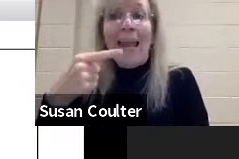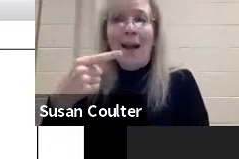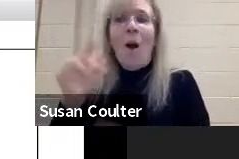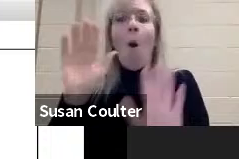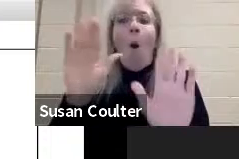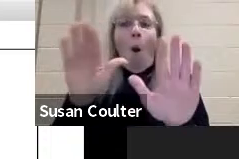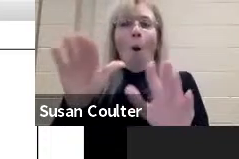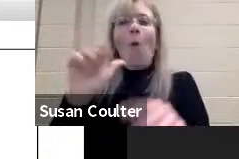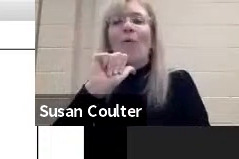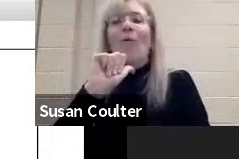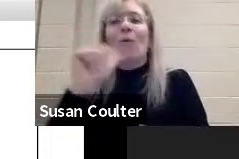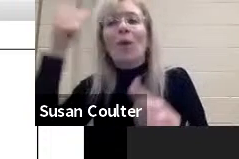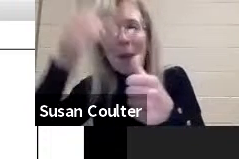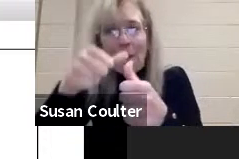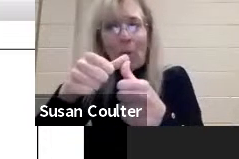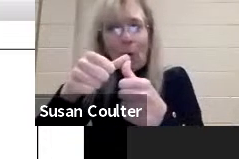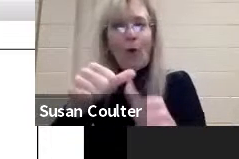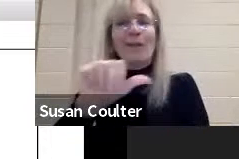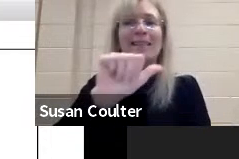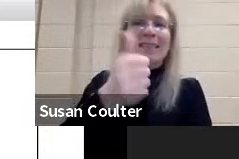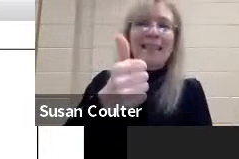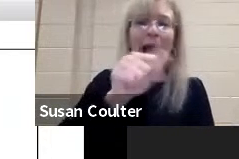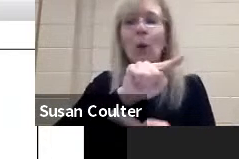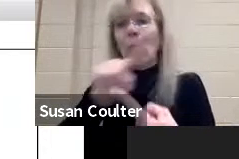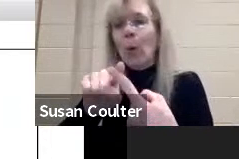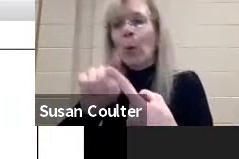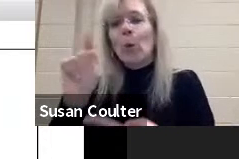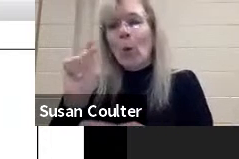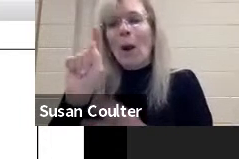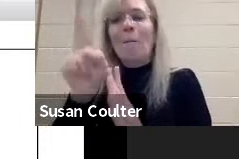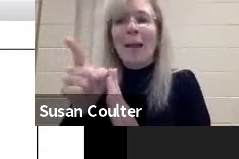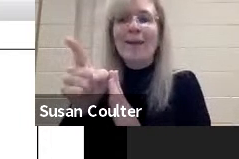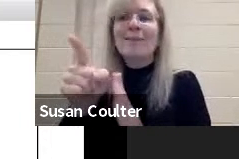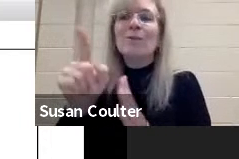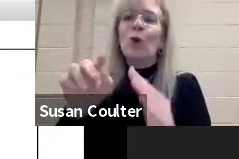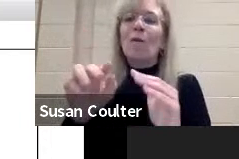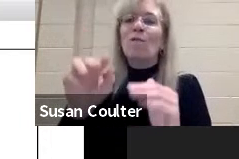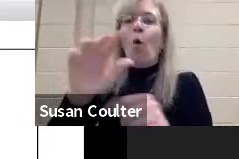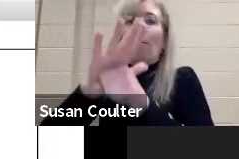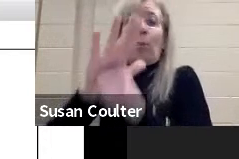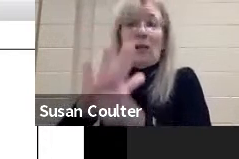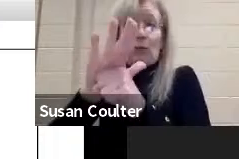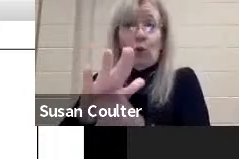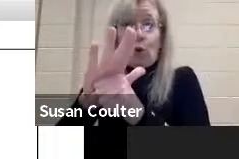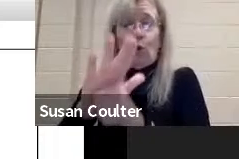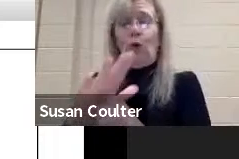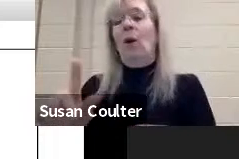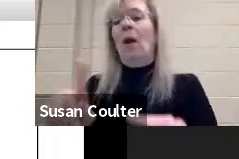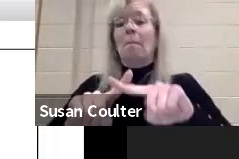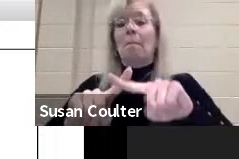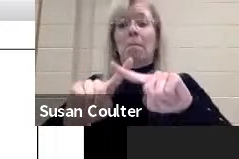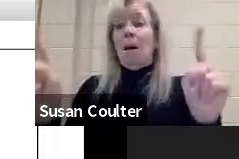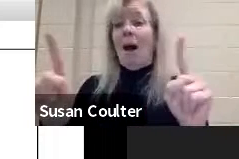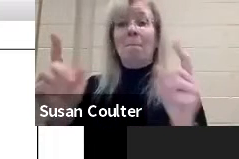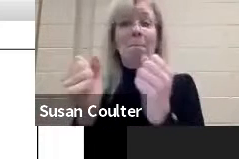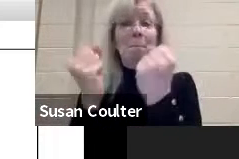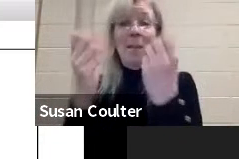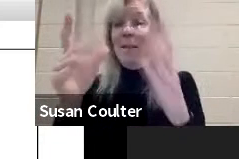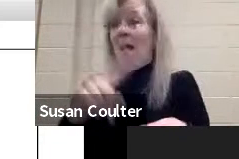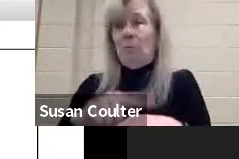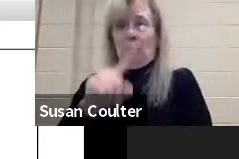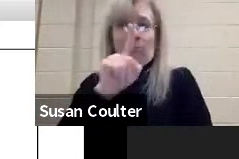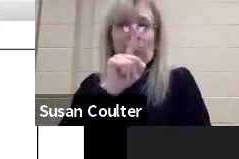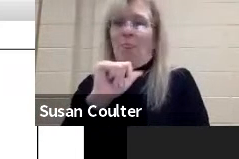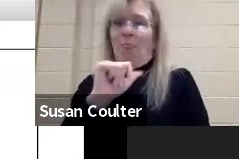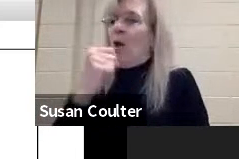say, oh, remember 10 to 20 minutes. for pressure, but